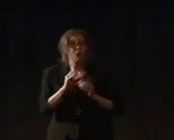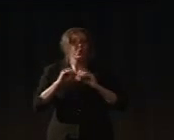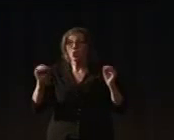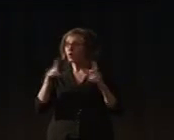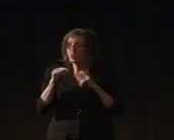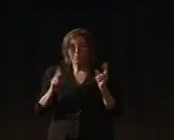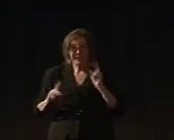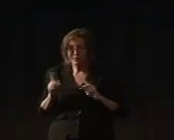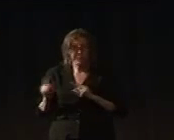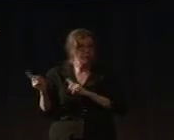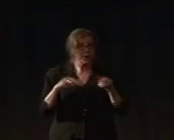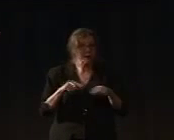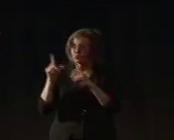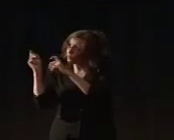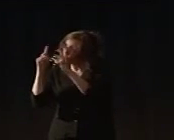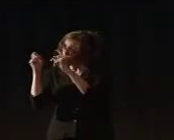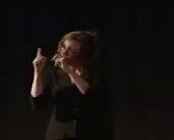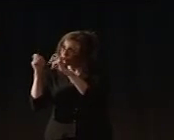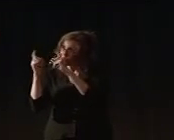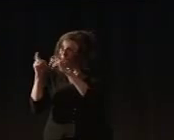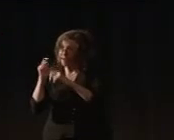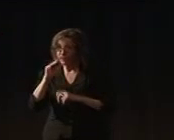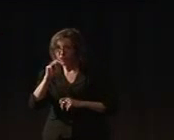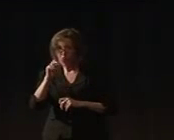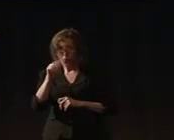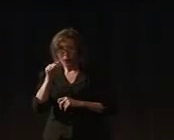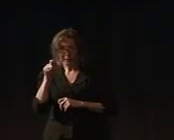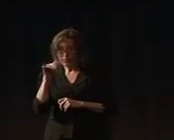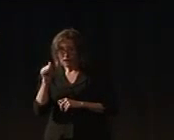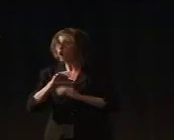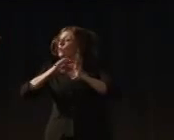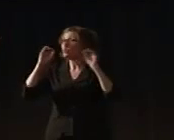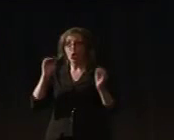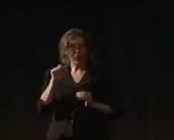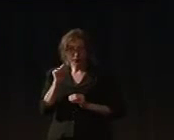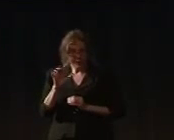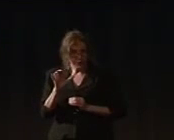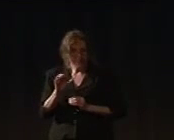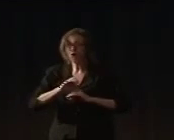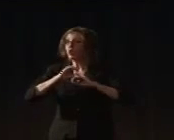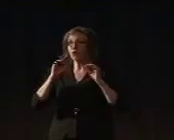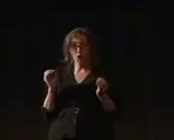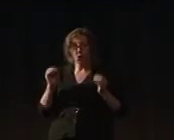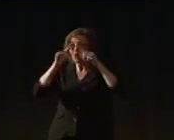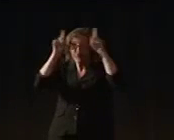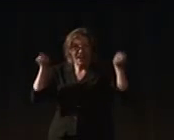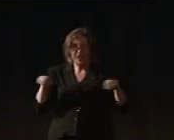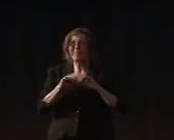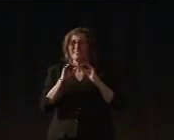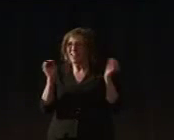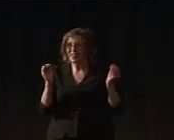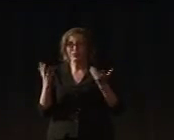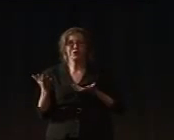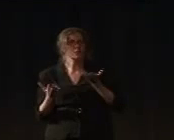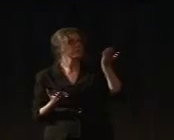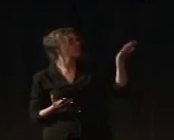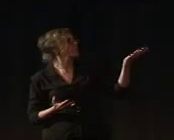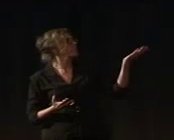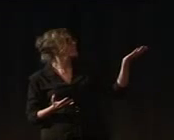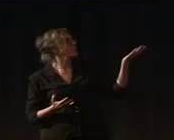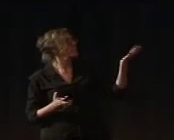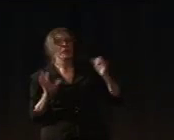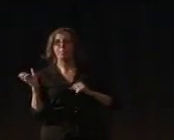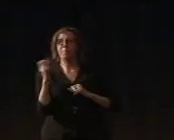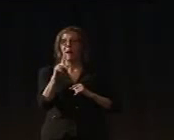there, no Gioconda, no air conditioning, no doors, no frame. It's just in the place where it was made